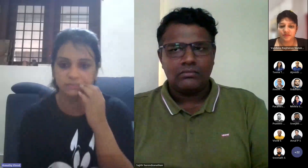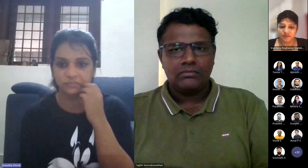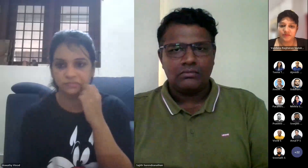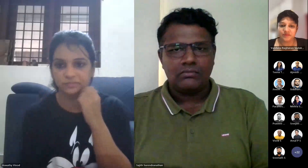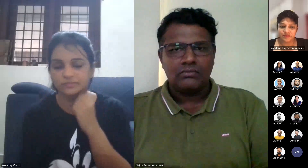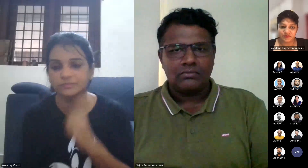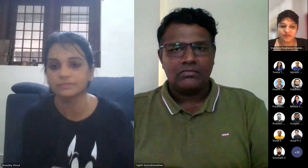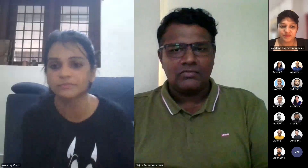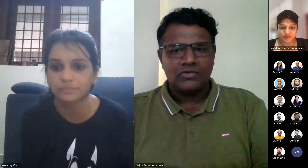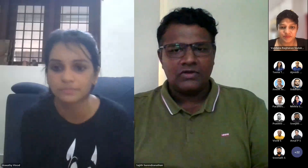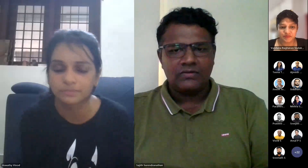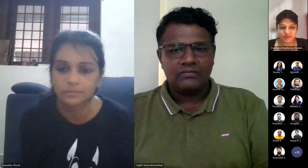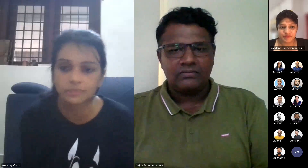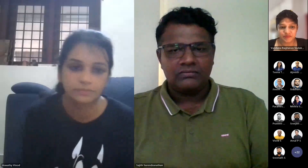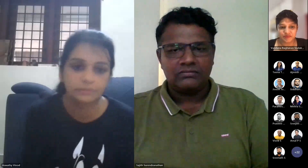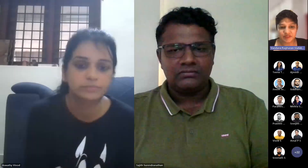process.